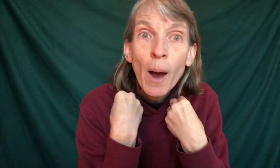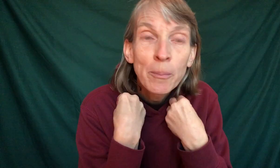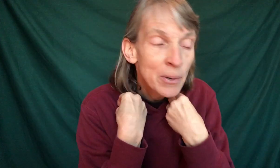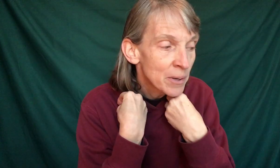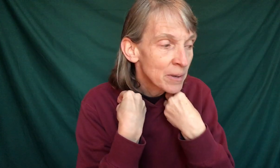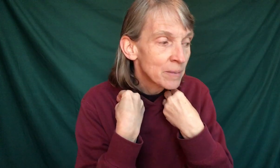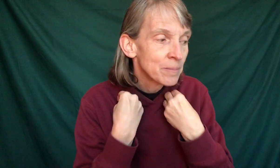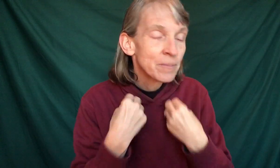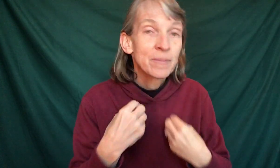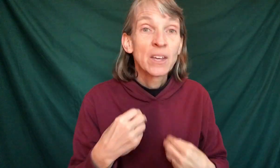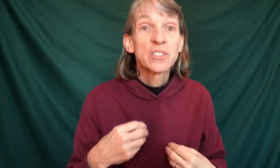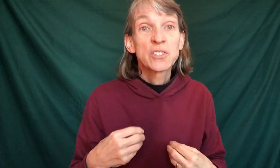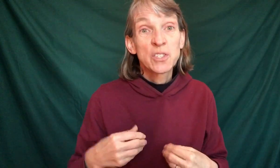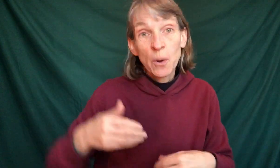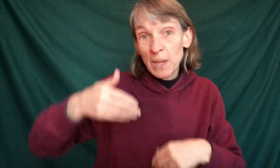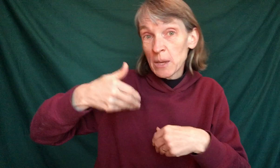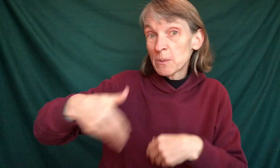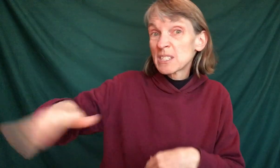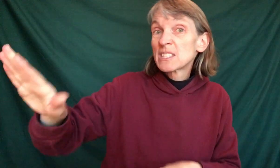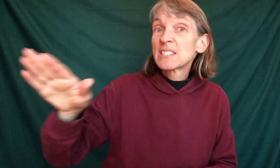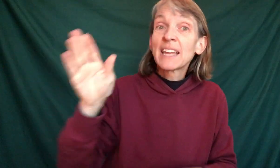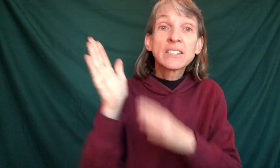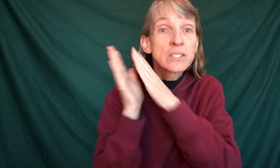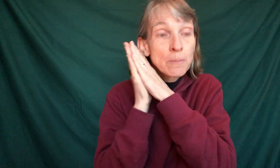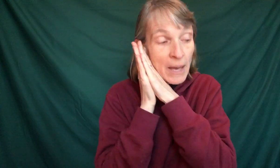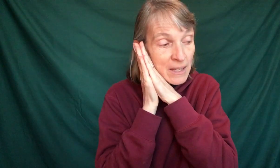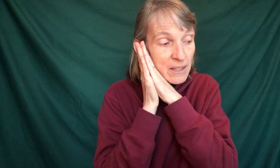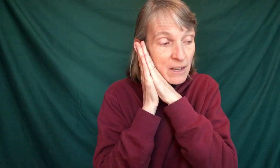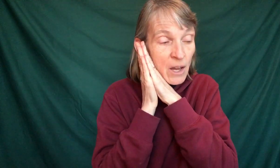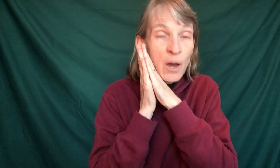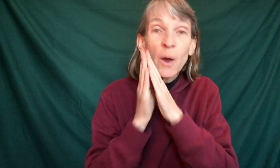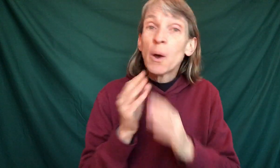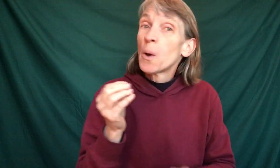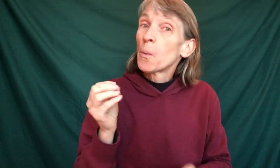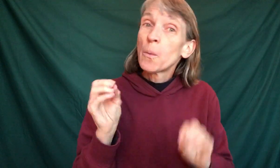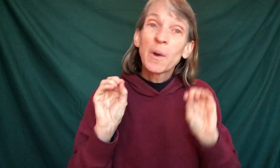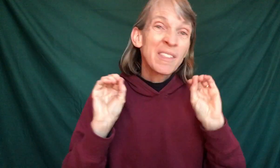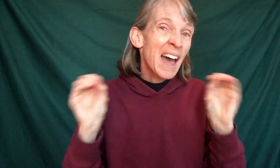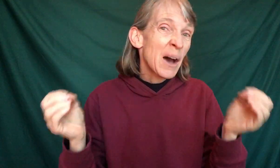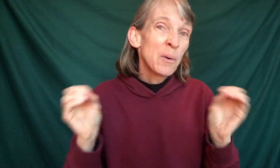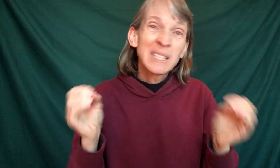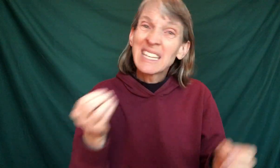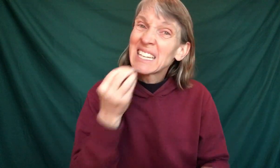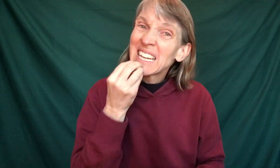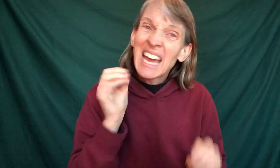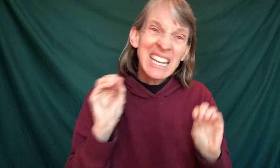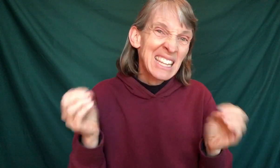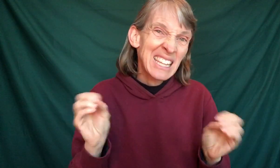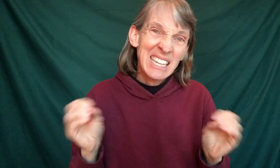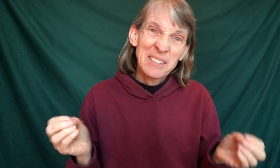up." So he was sent to bed without eating anything.